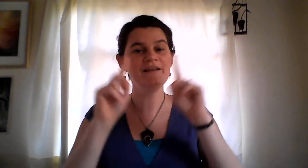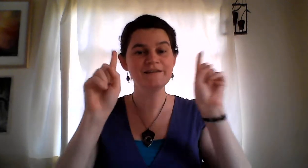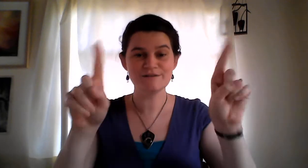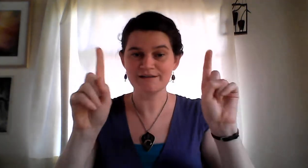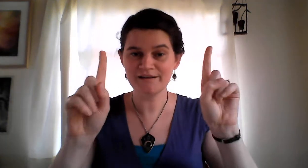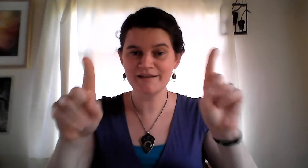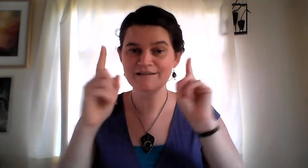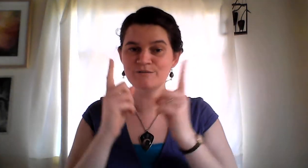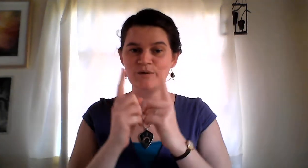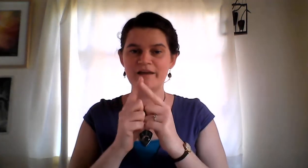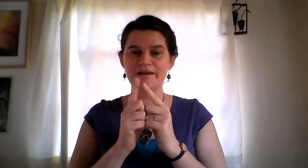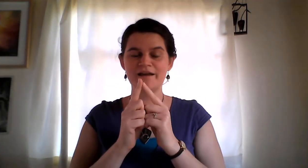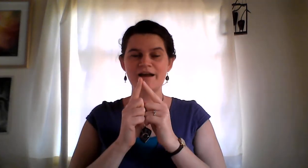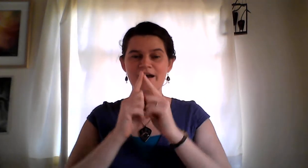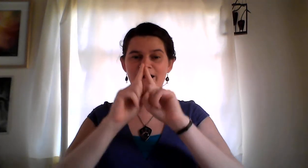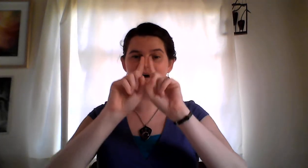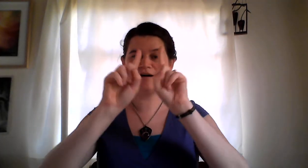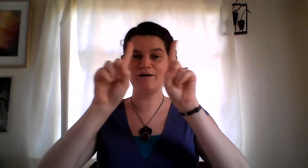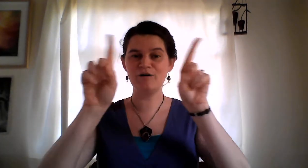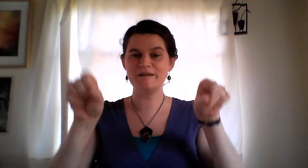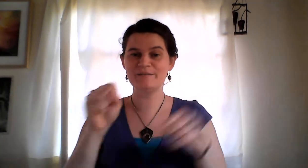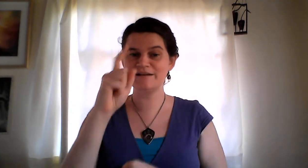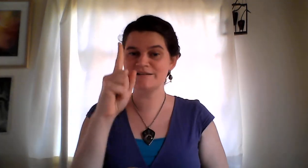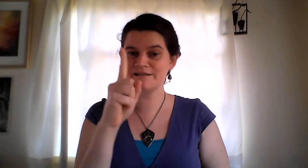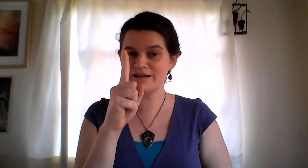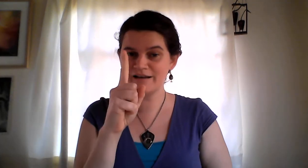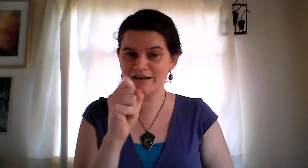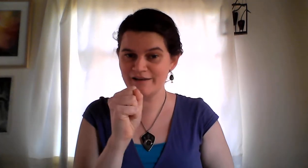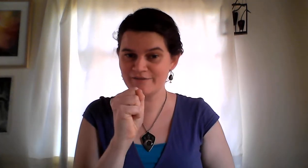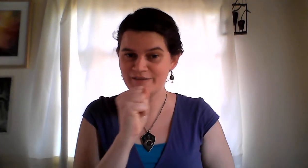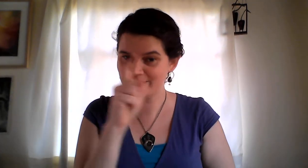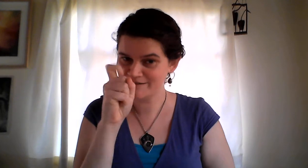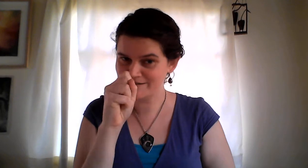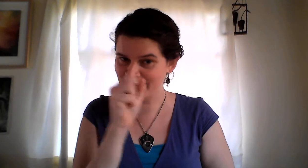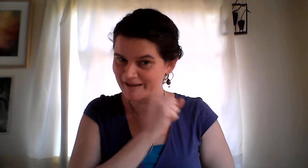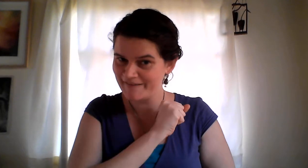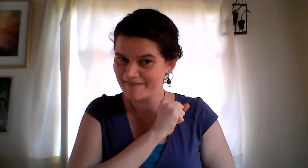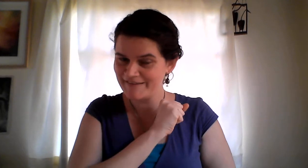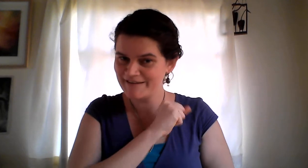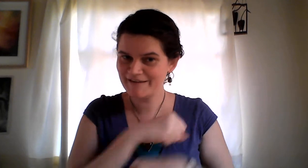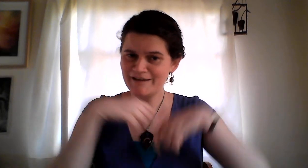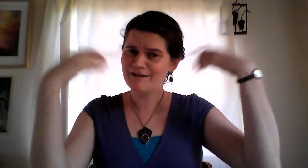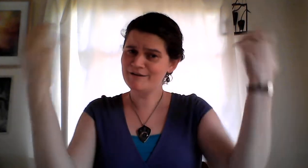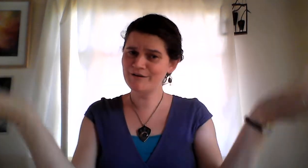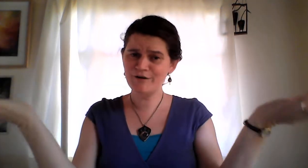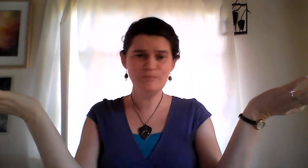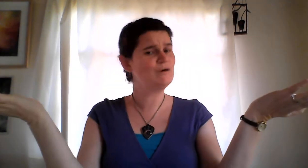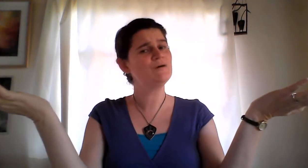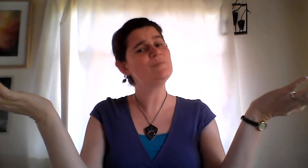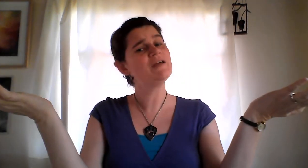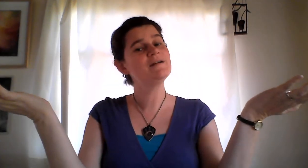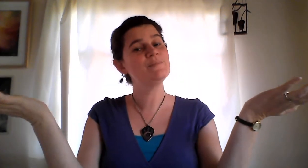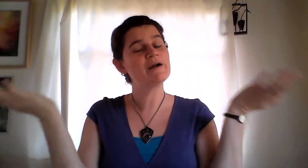took it away. How many buns were left that day? No more big brown